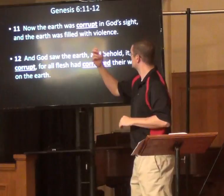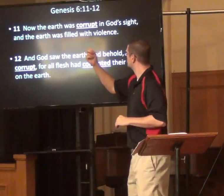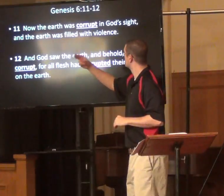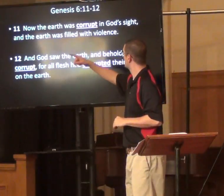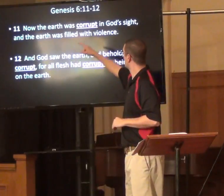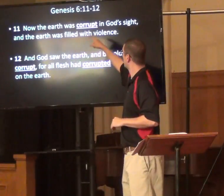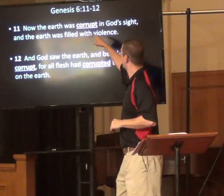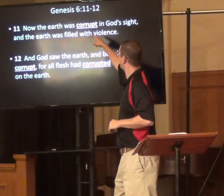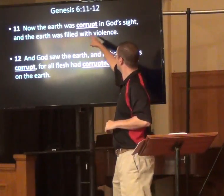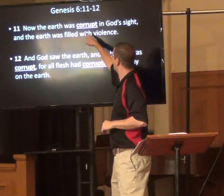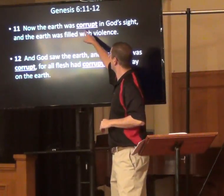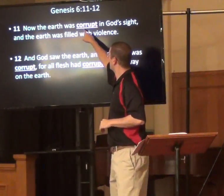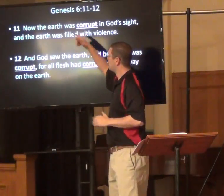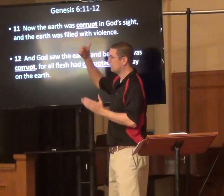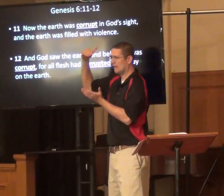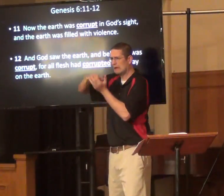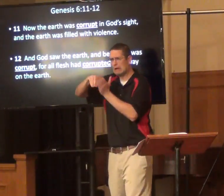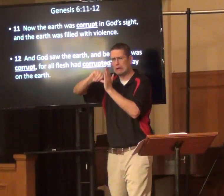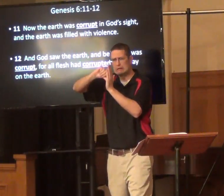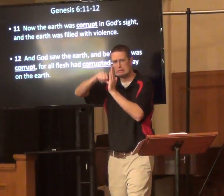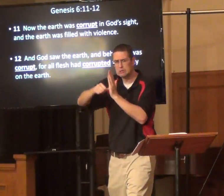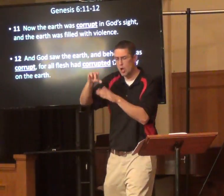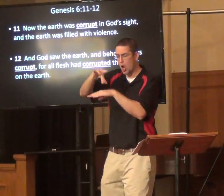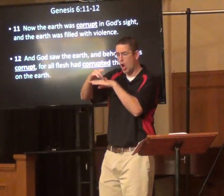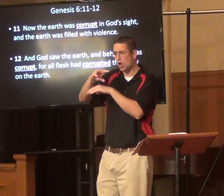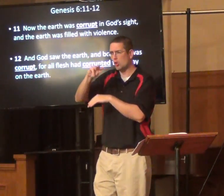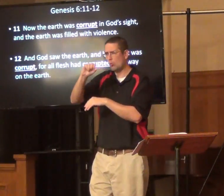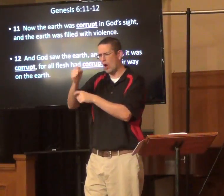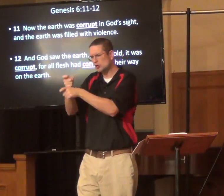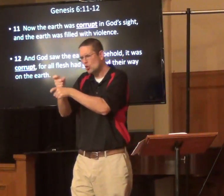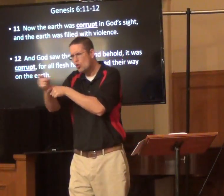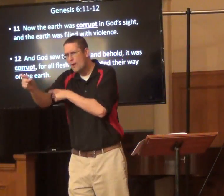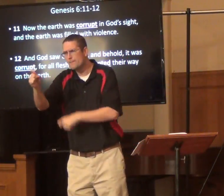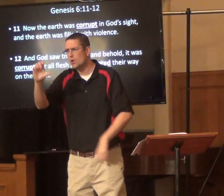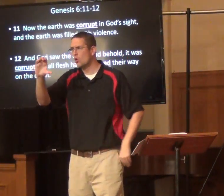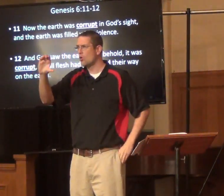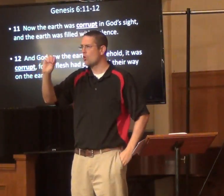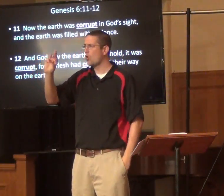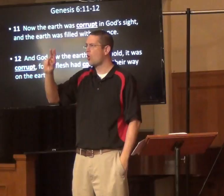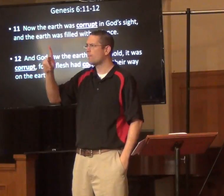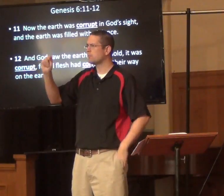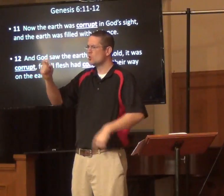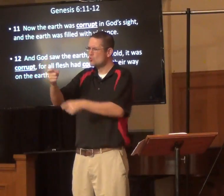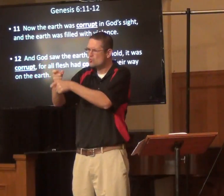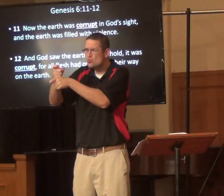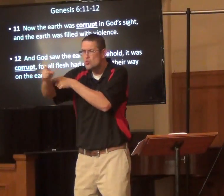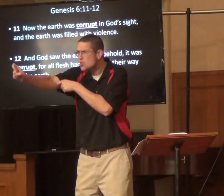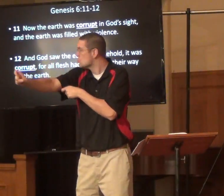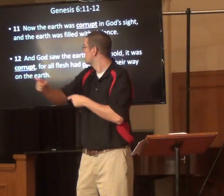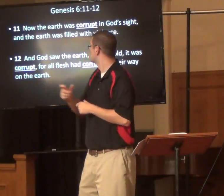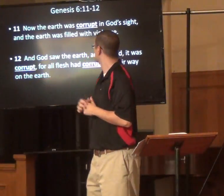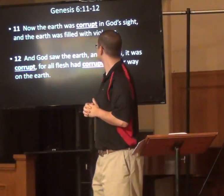Notice in verse 11, again, the earth was corrupt. It was